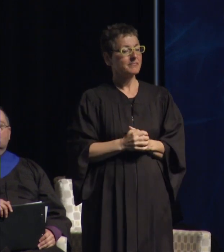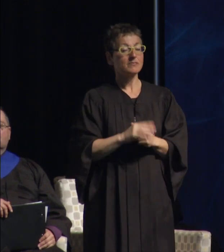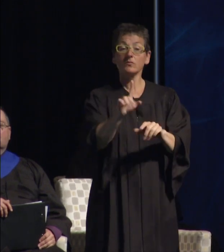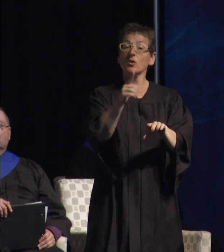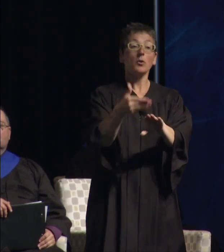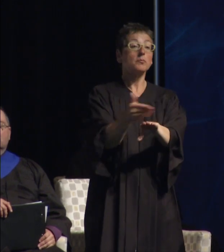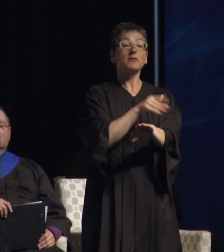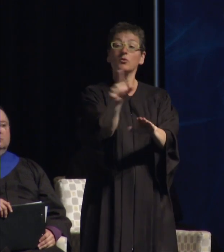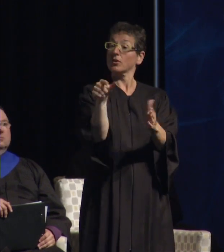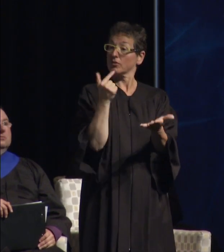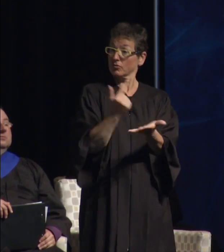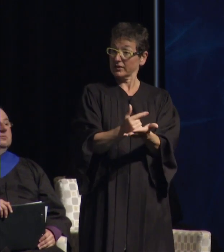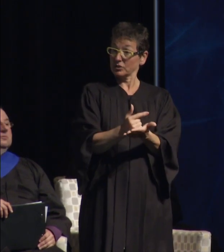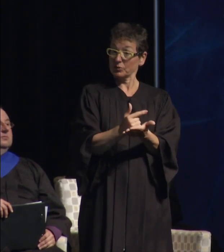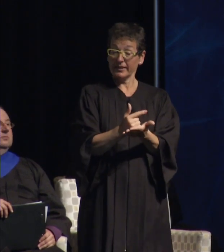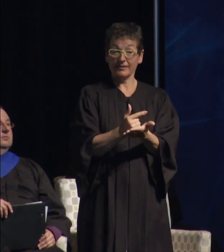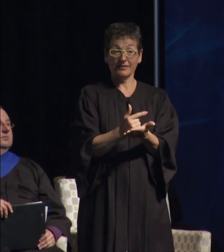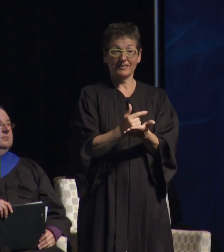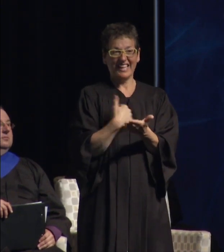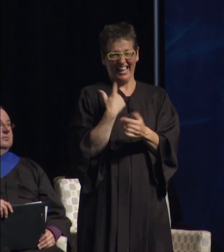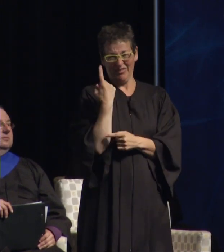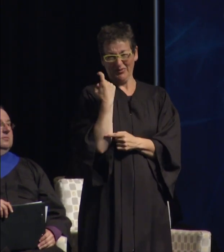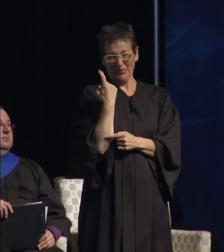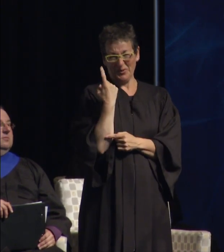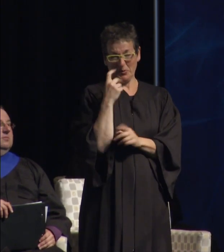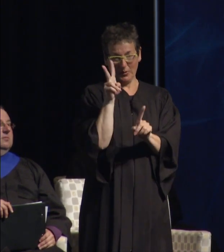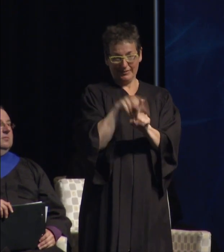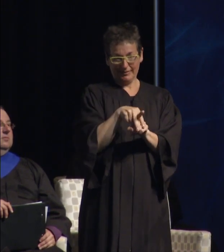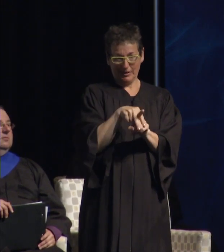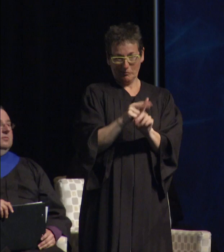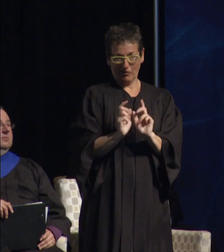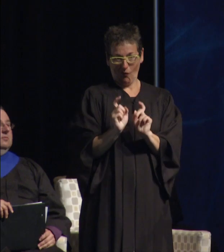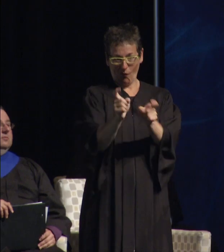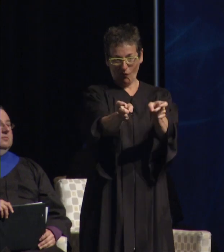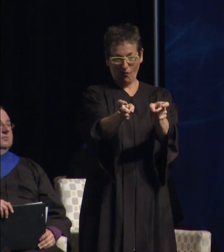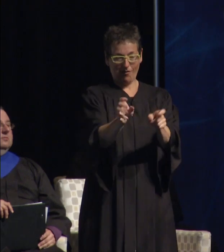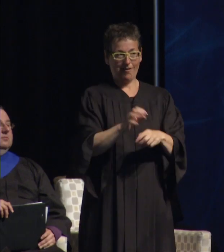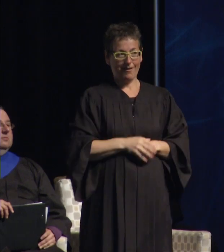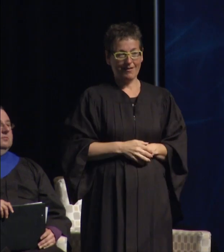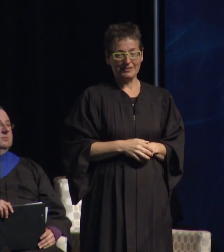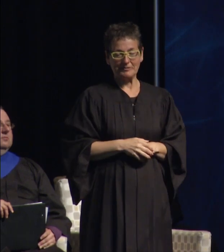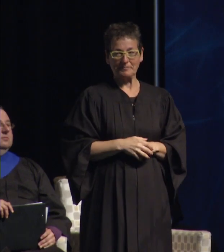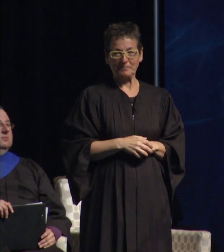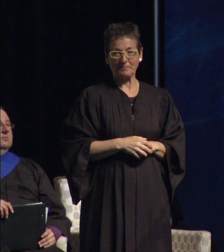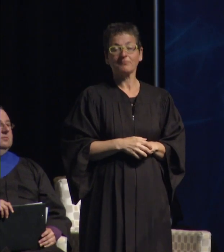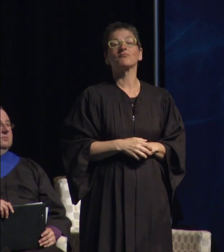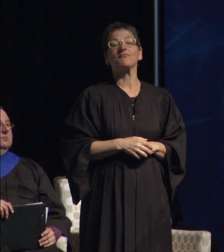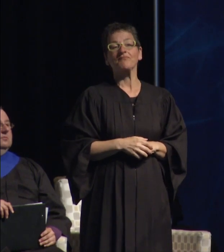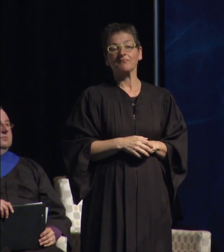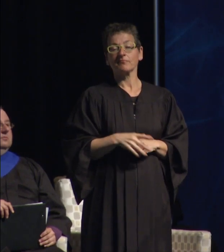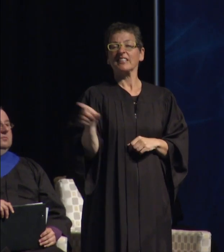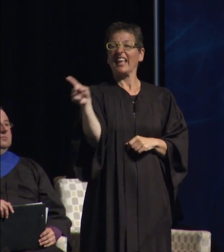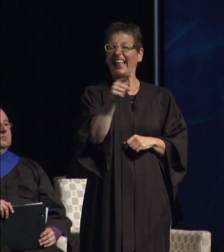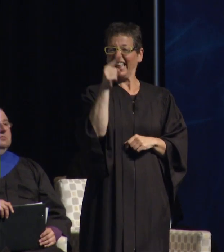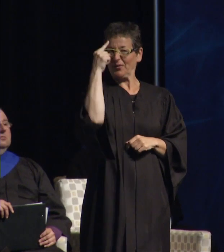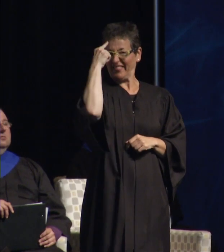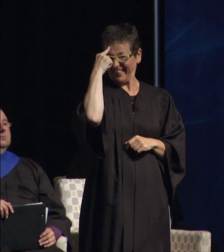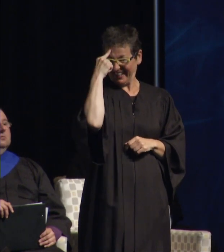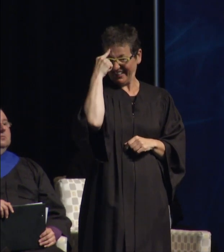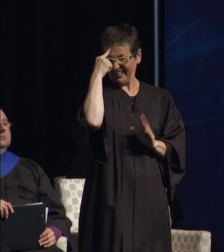you graduate, I have one last assignment for you. Graduates, think for a